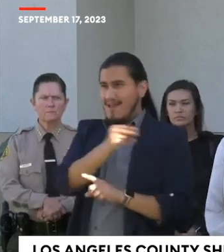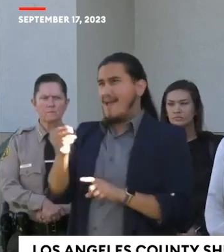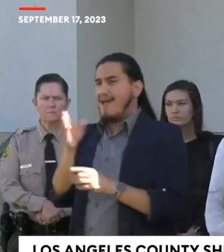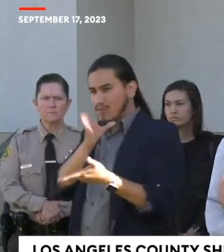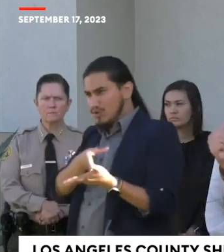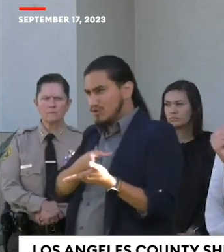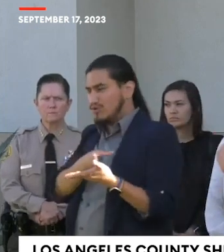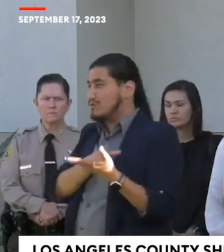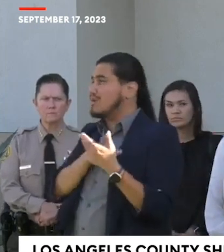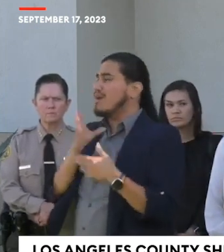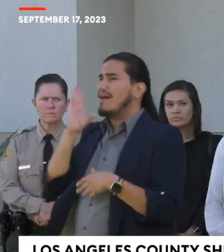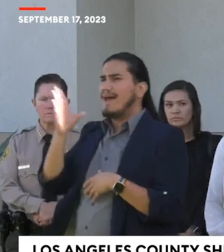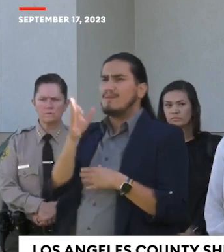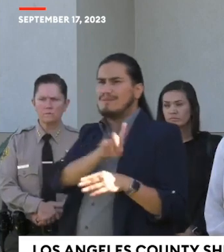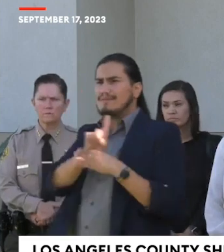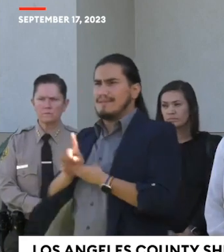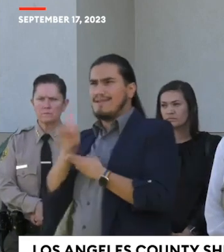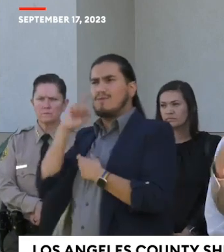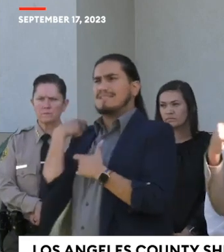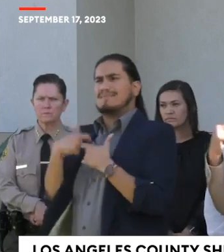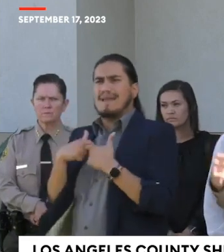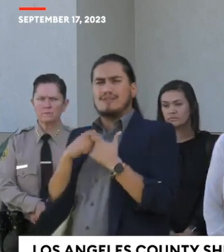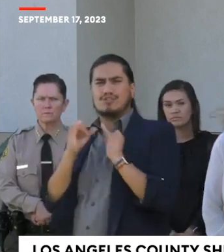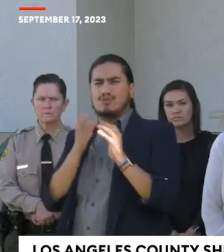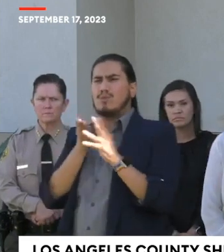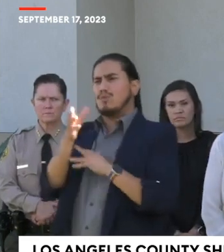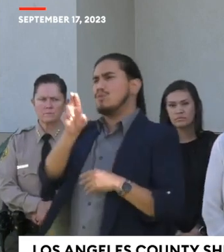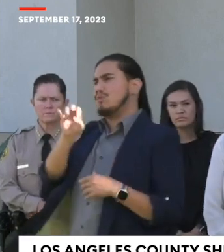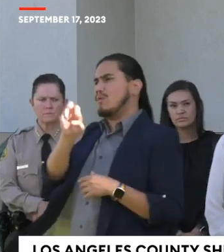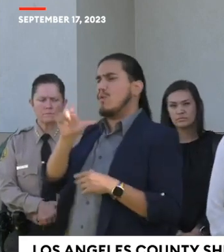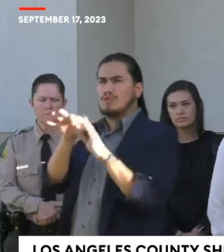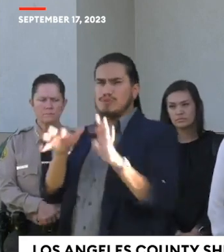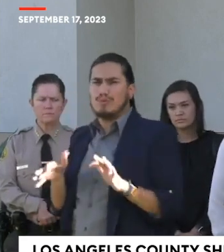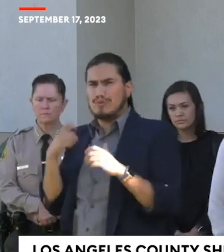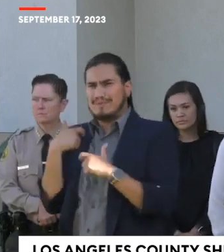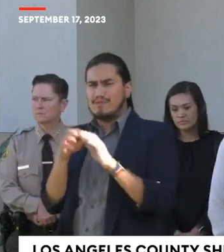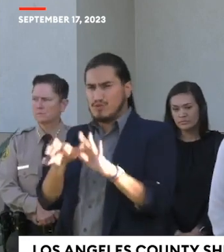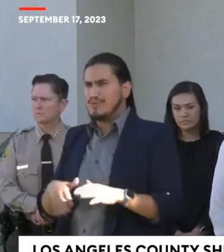Thank you very much. Then we'll stand by for Spanish off to the side through Nicole. Thank you very much.